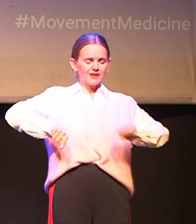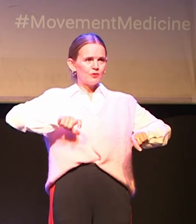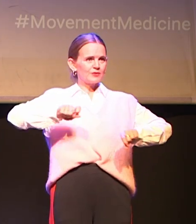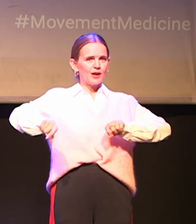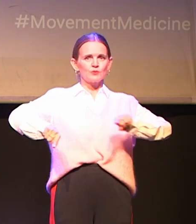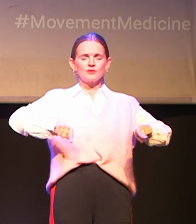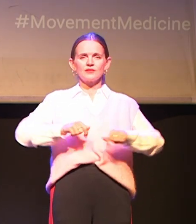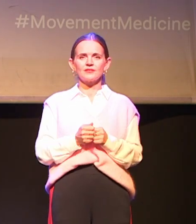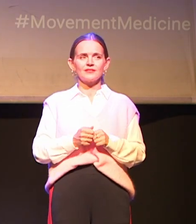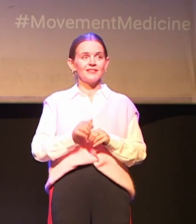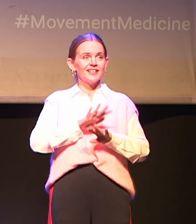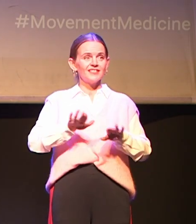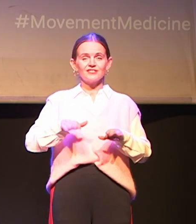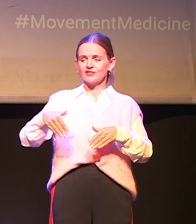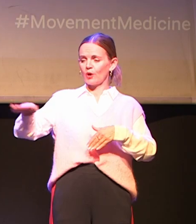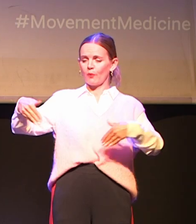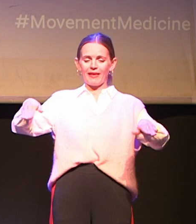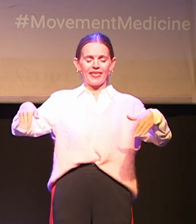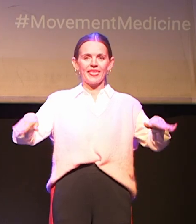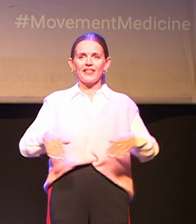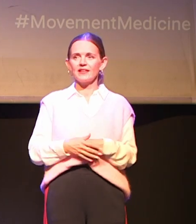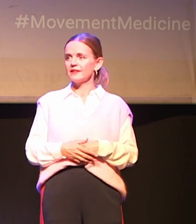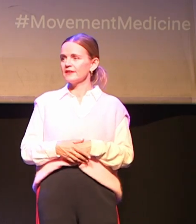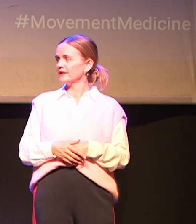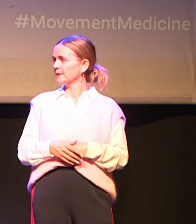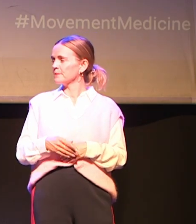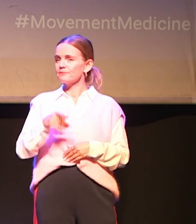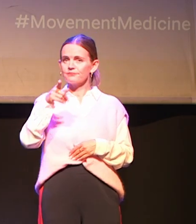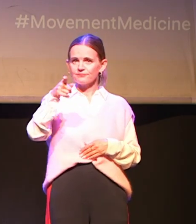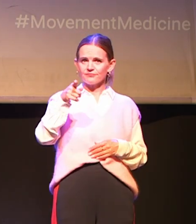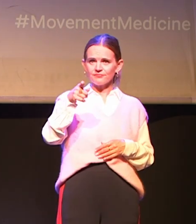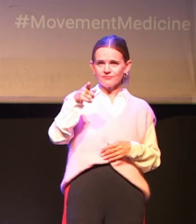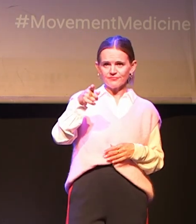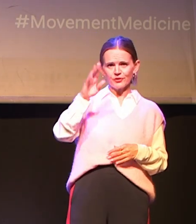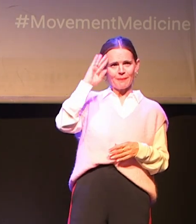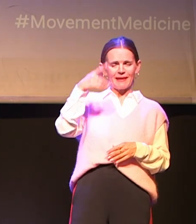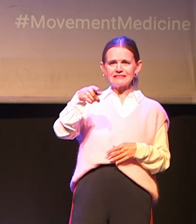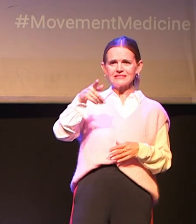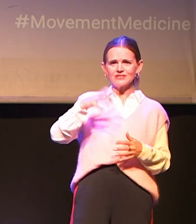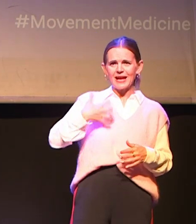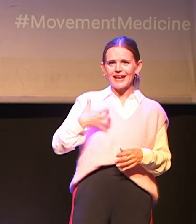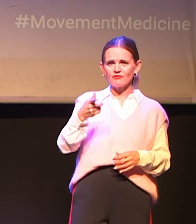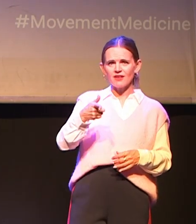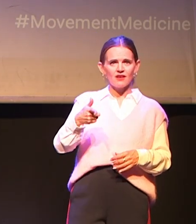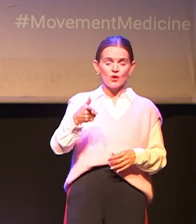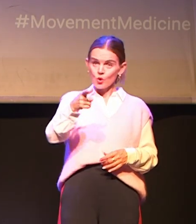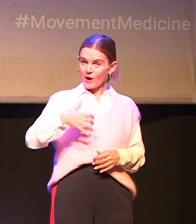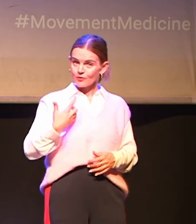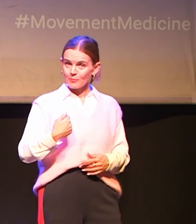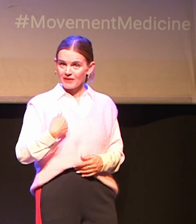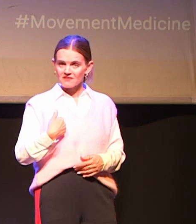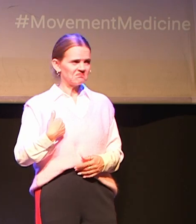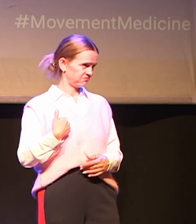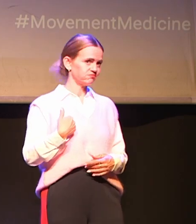in the wings like, okay, I'm about to hitch on. Oh, you getting mad? Okay, I'm about to jump onto that right now. And I'm going to come with such a force and